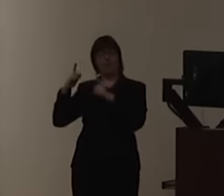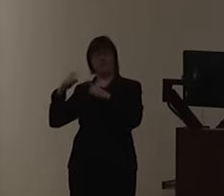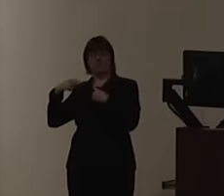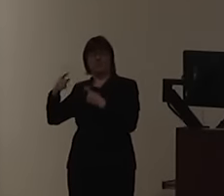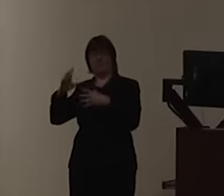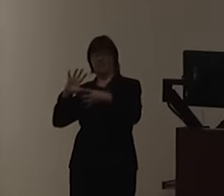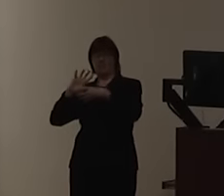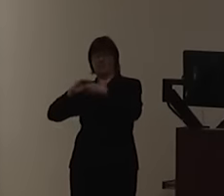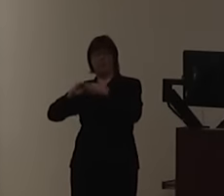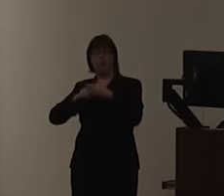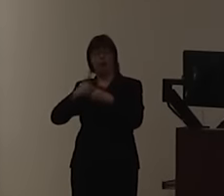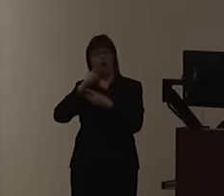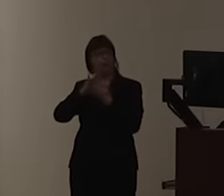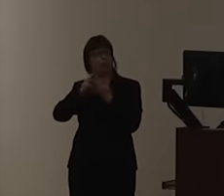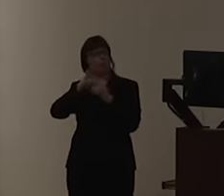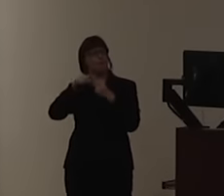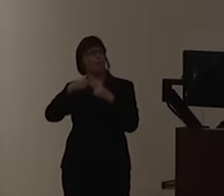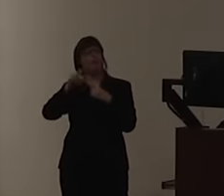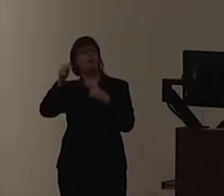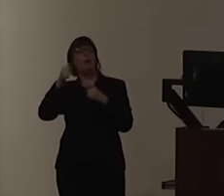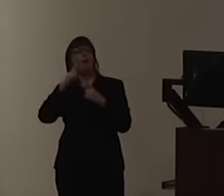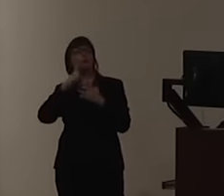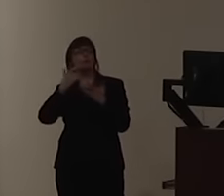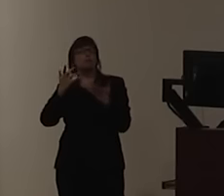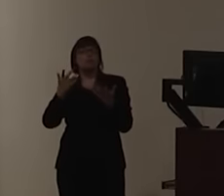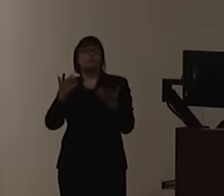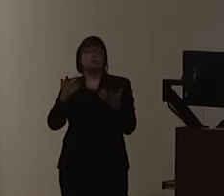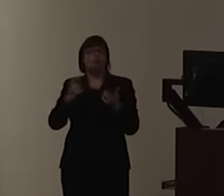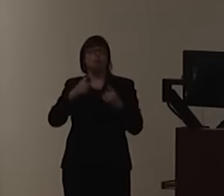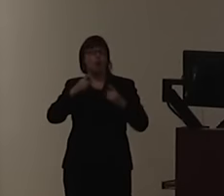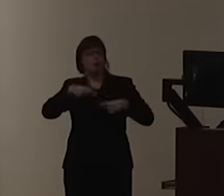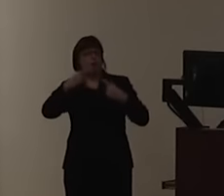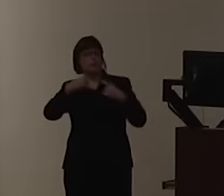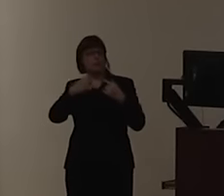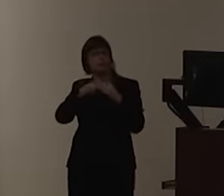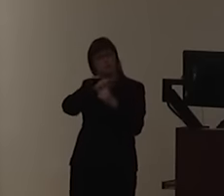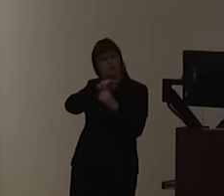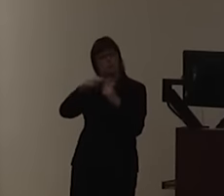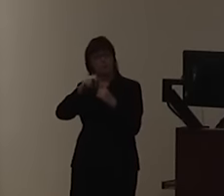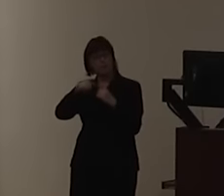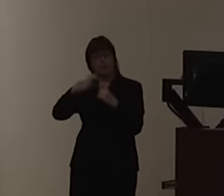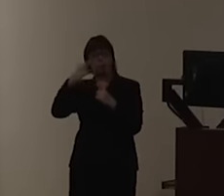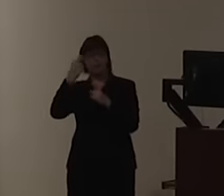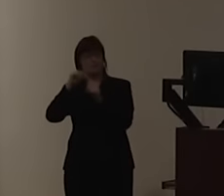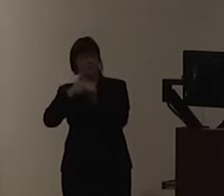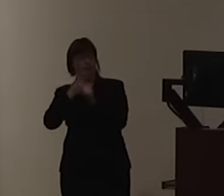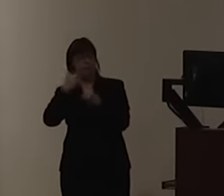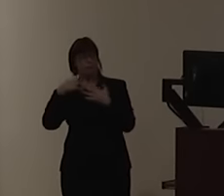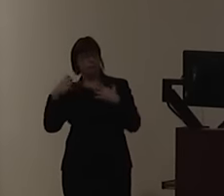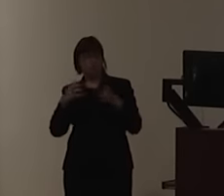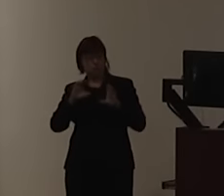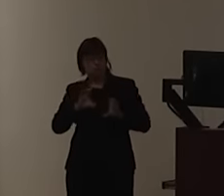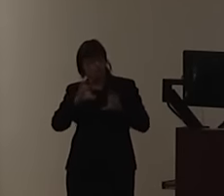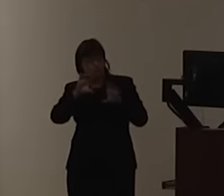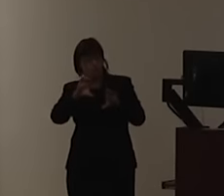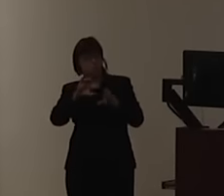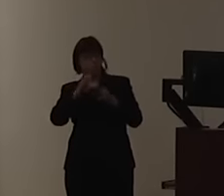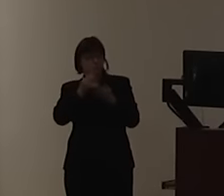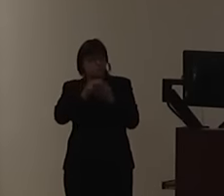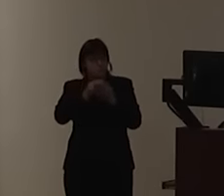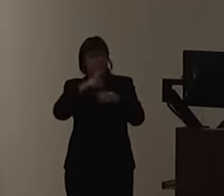example, economic arguments, right? And that was good to learn about, right? You found out that we shouldn't be arguing with people